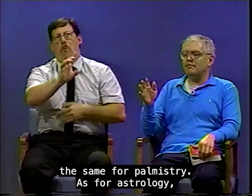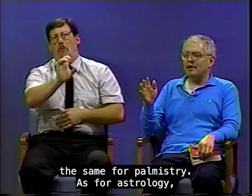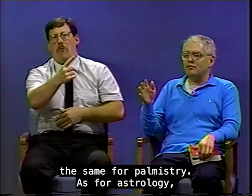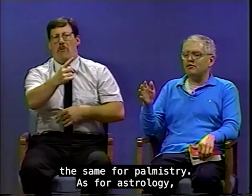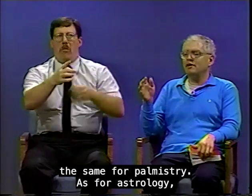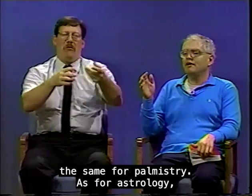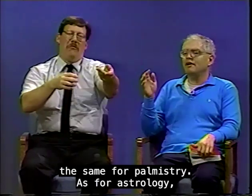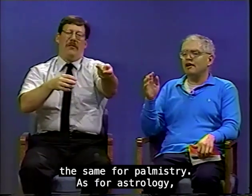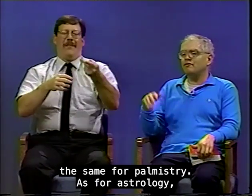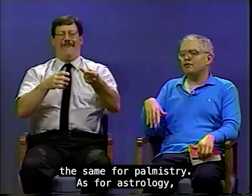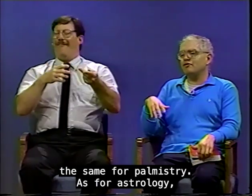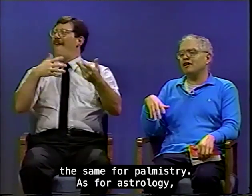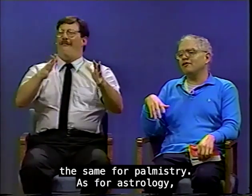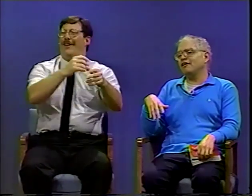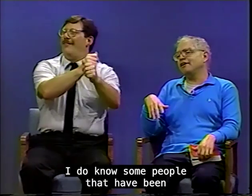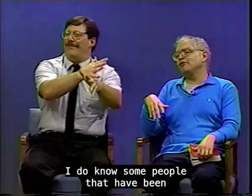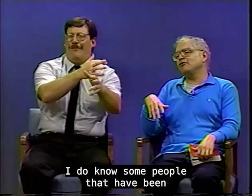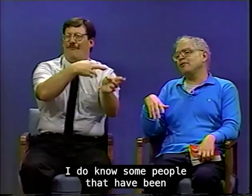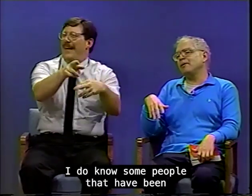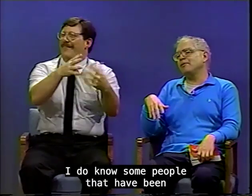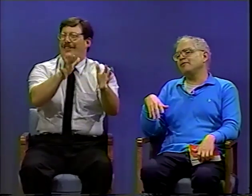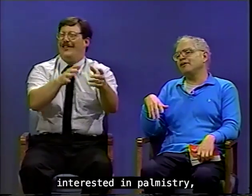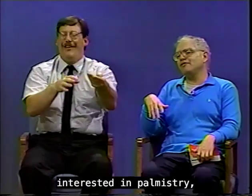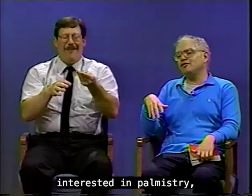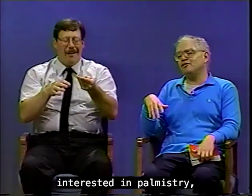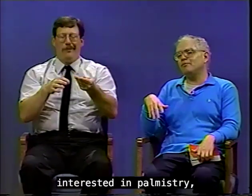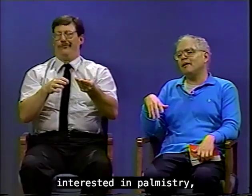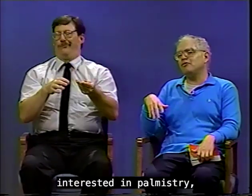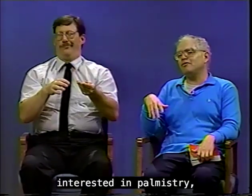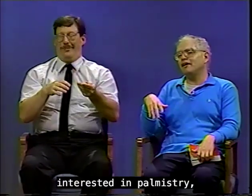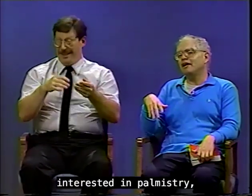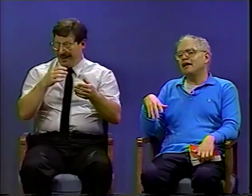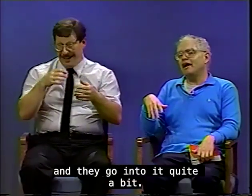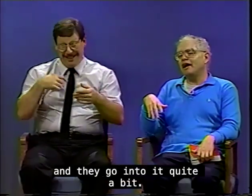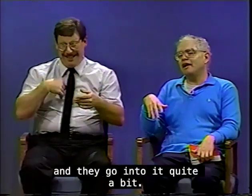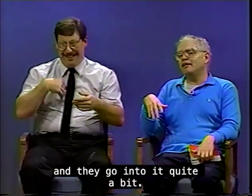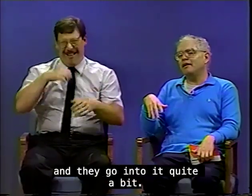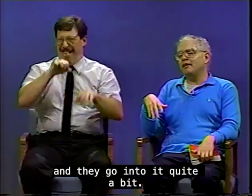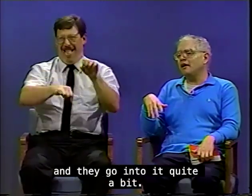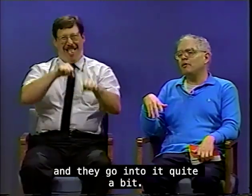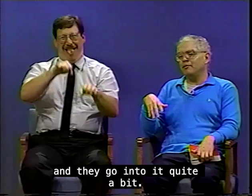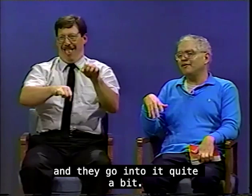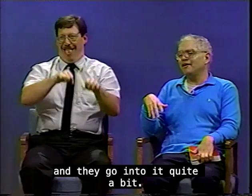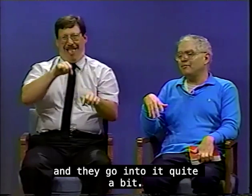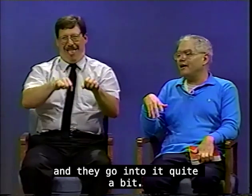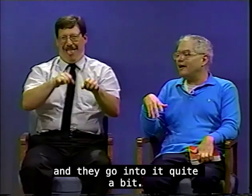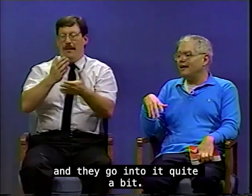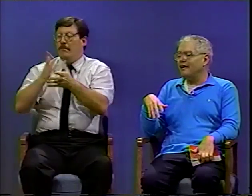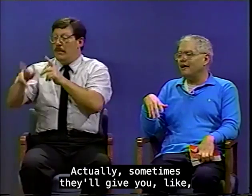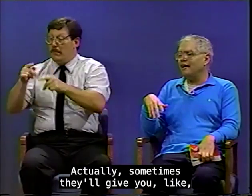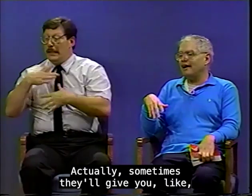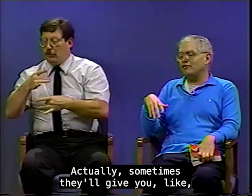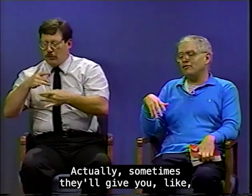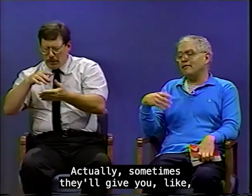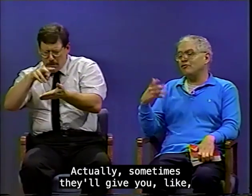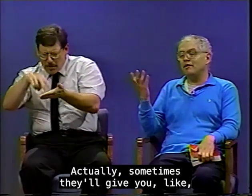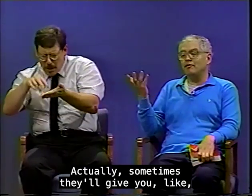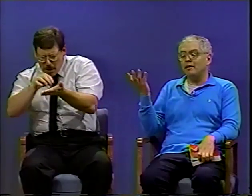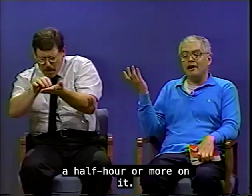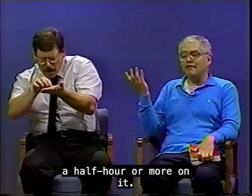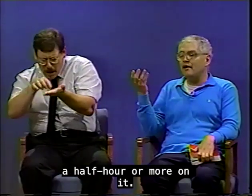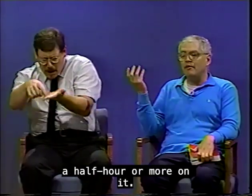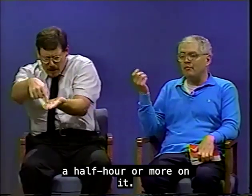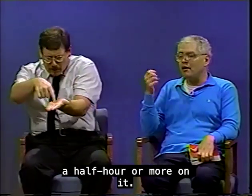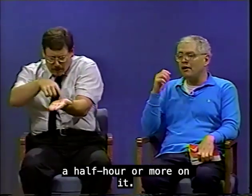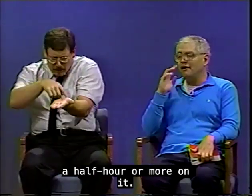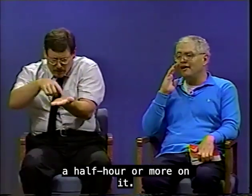the same for palmistry as for astrology. I do know some people that have been interested in palmistry, and they go into it quite a bit. Actually, sometimes they'll give you